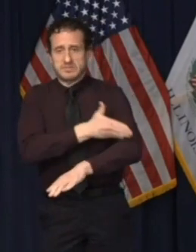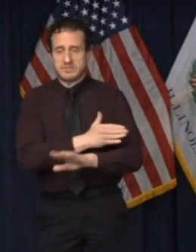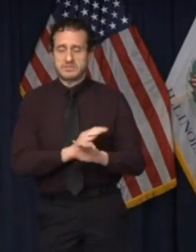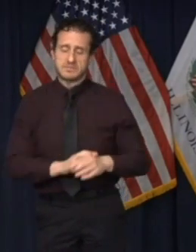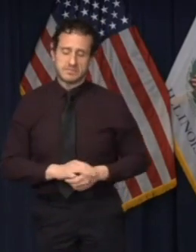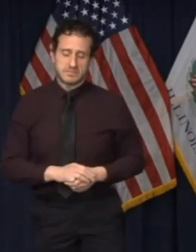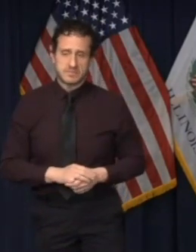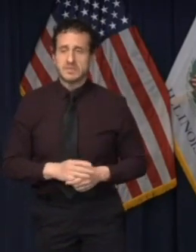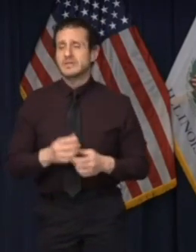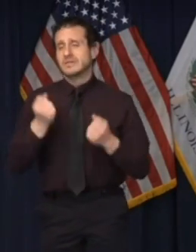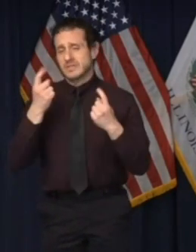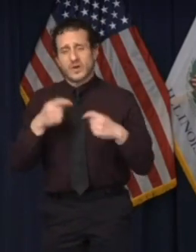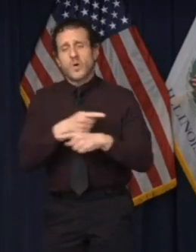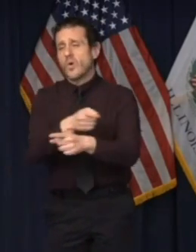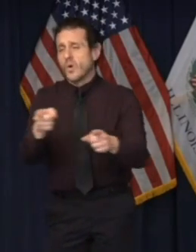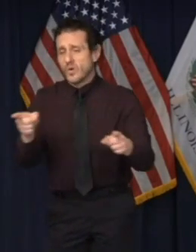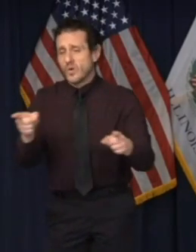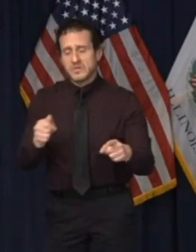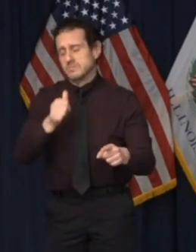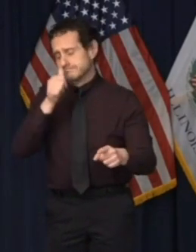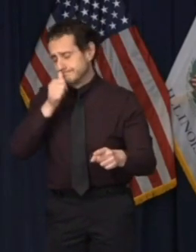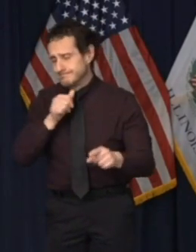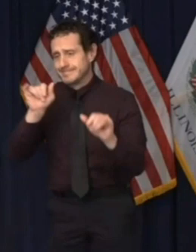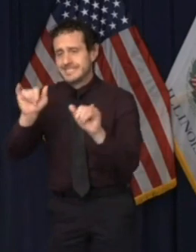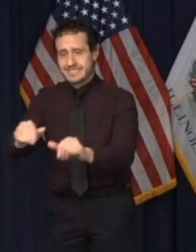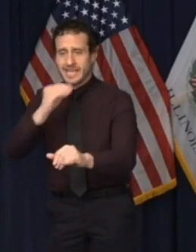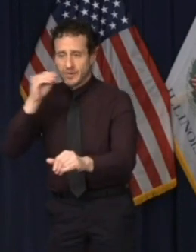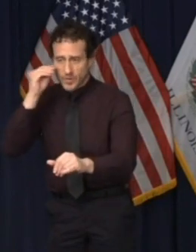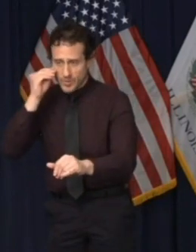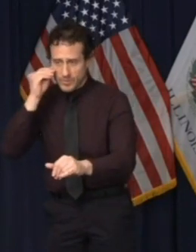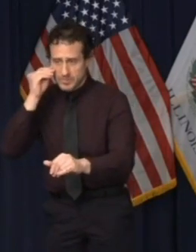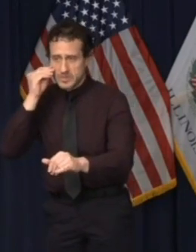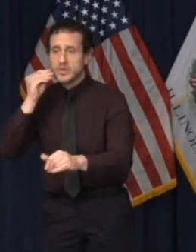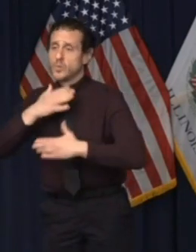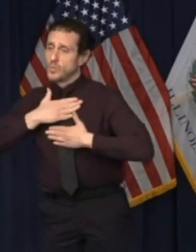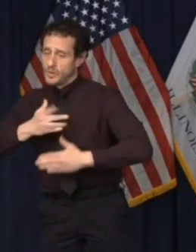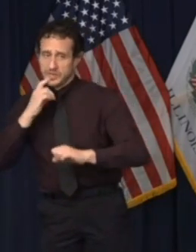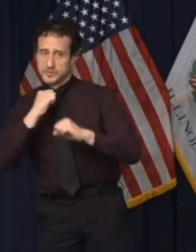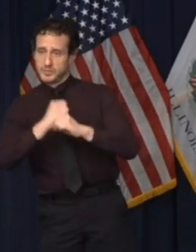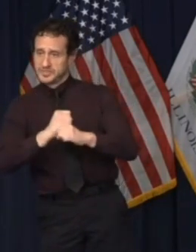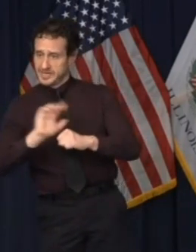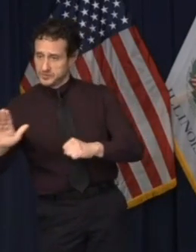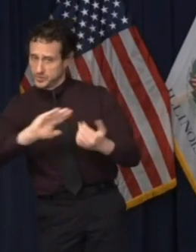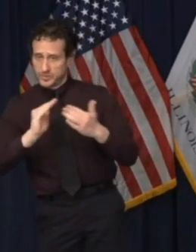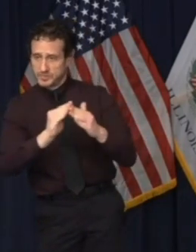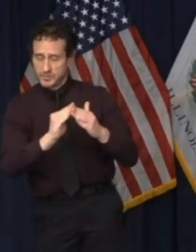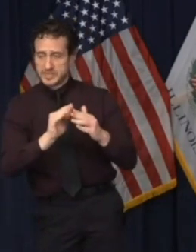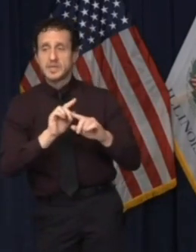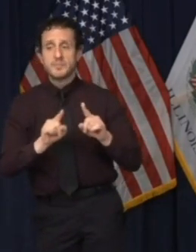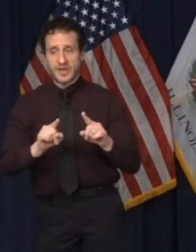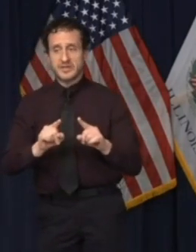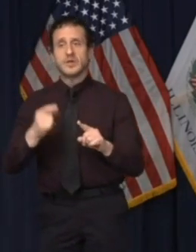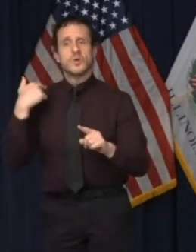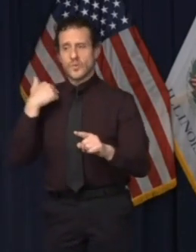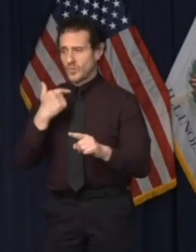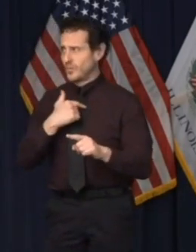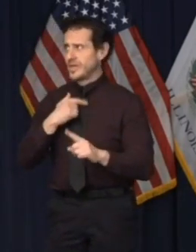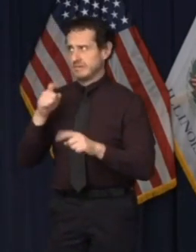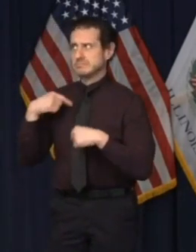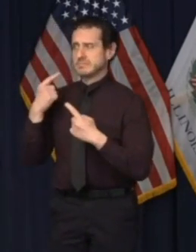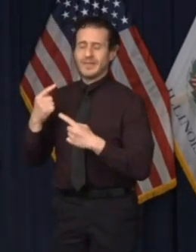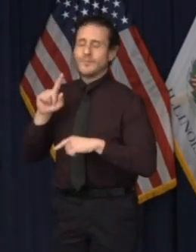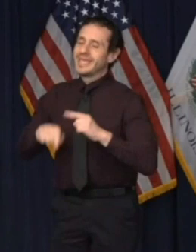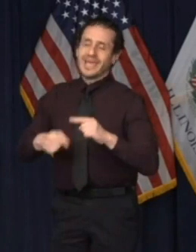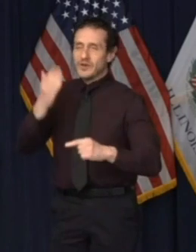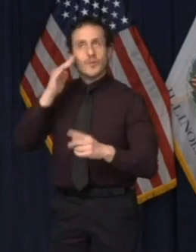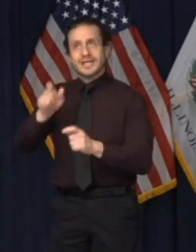efforts all of you have made to protect your communities, all the projections indicate that you have saved thousands of